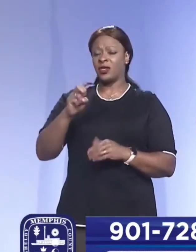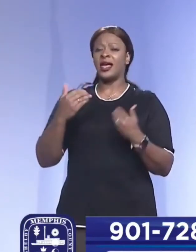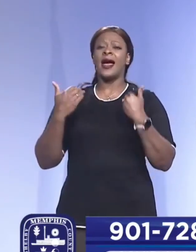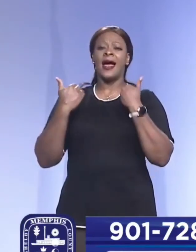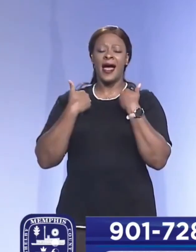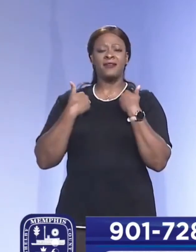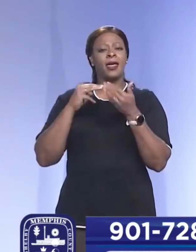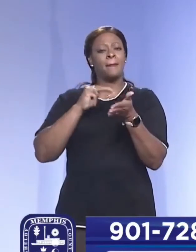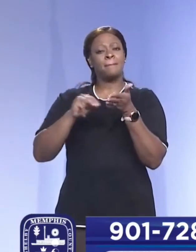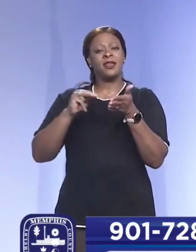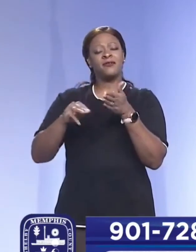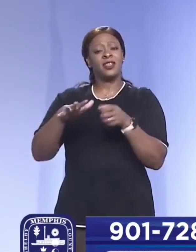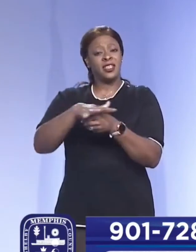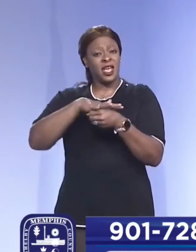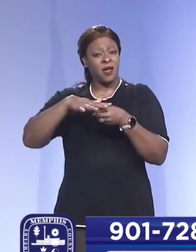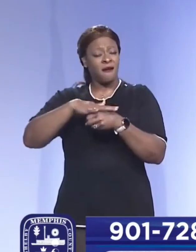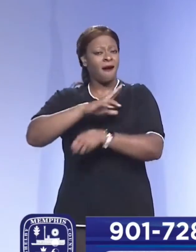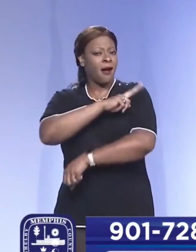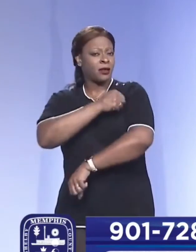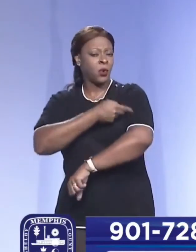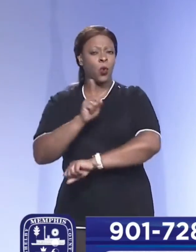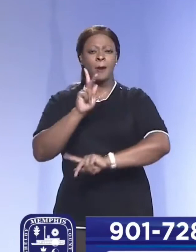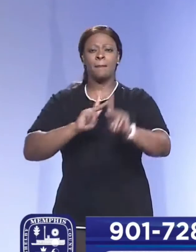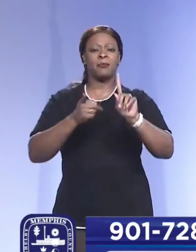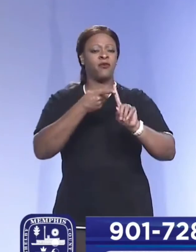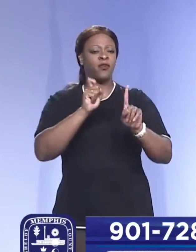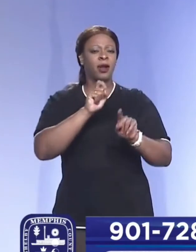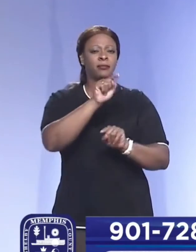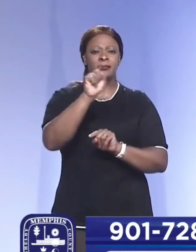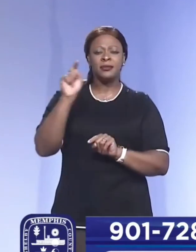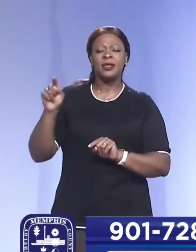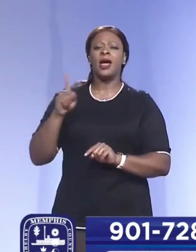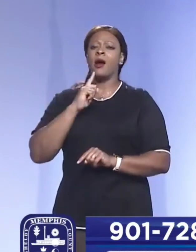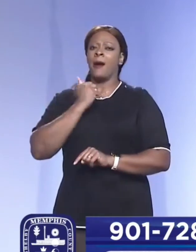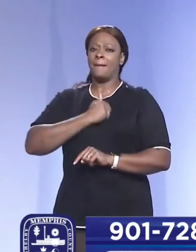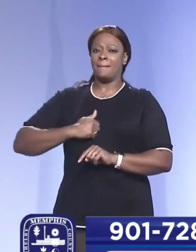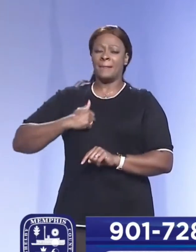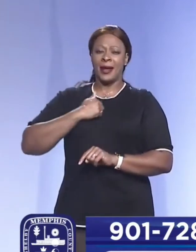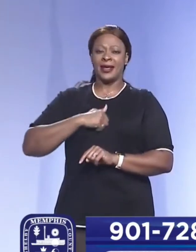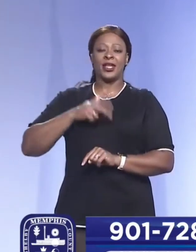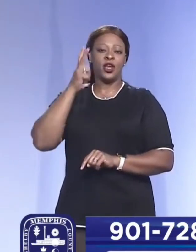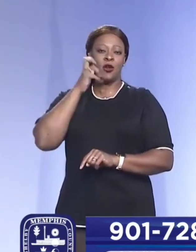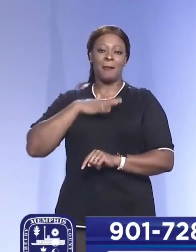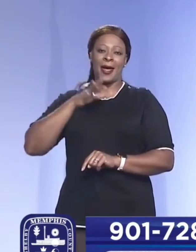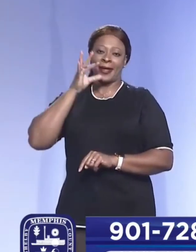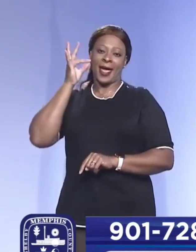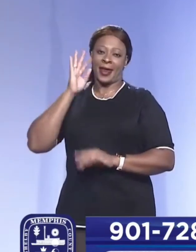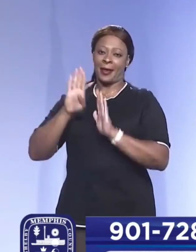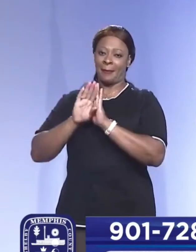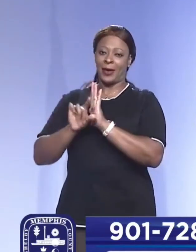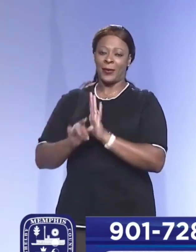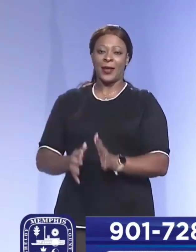area hospitalizations in terms of where people are from, and I apologize if you hear a cat in the background.